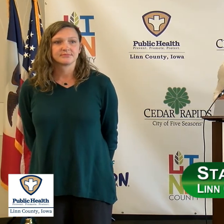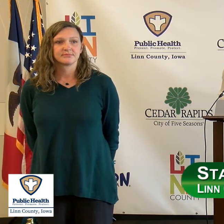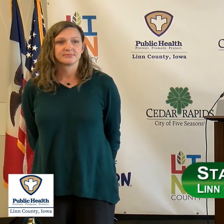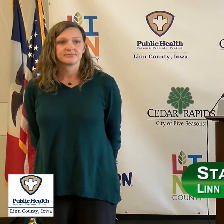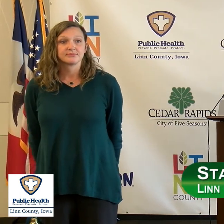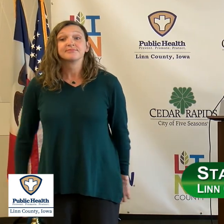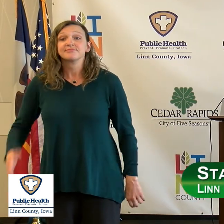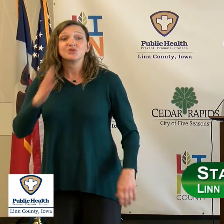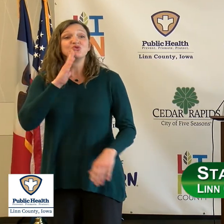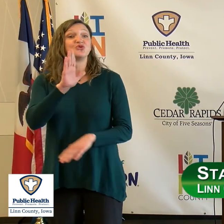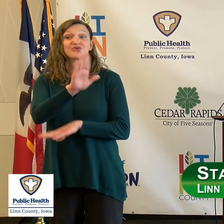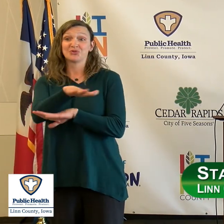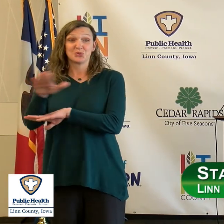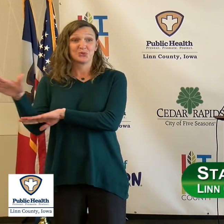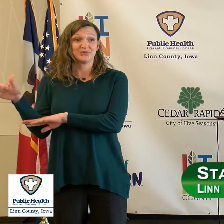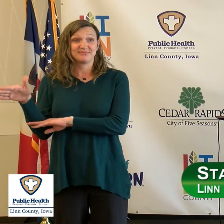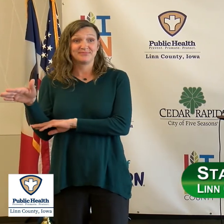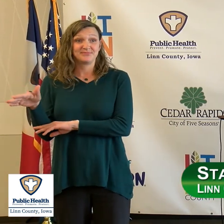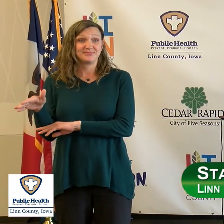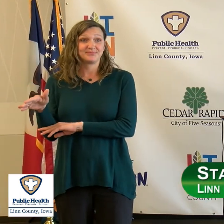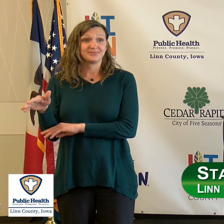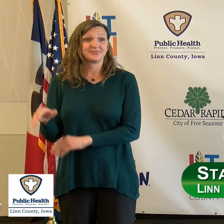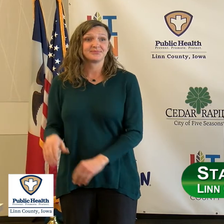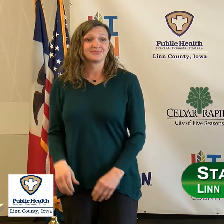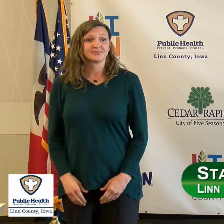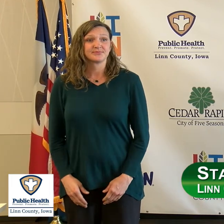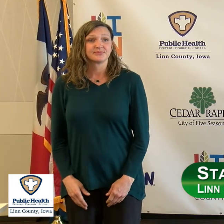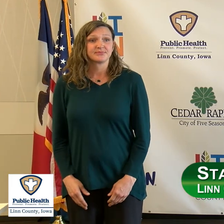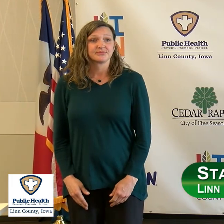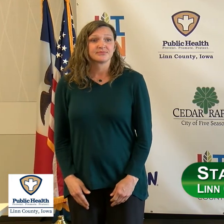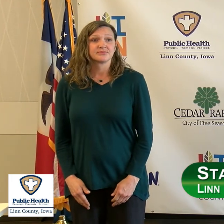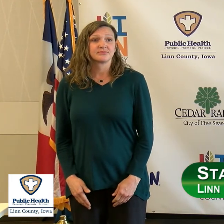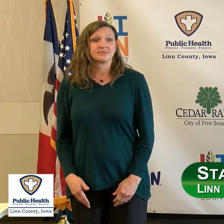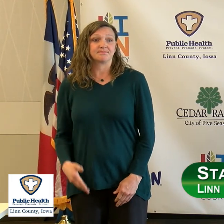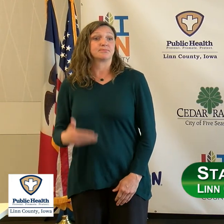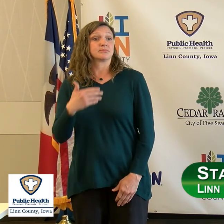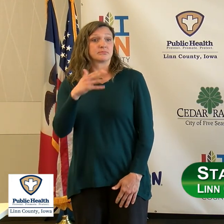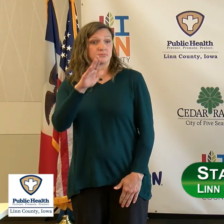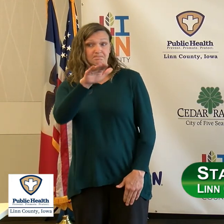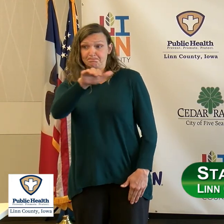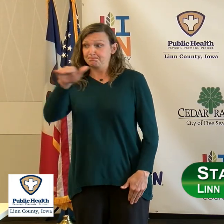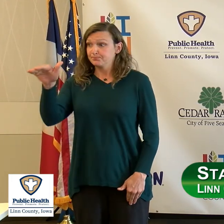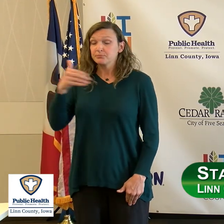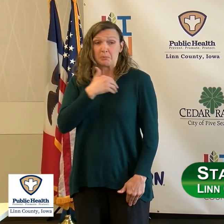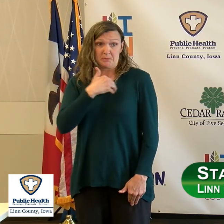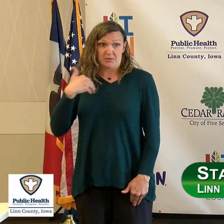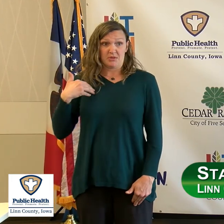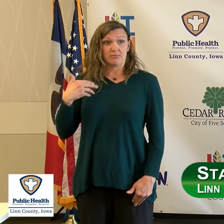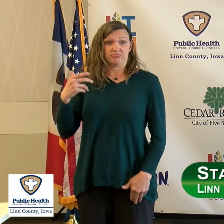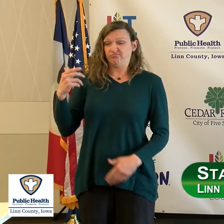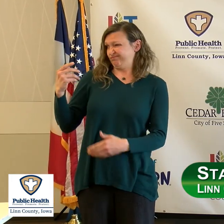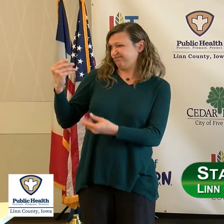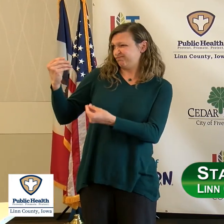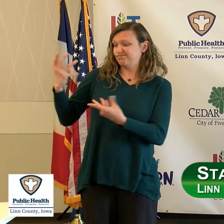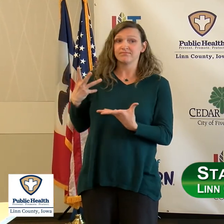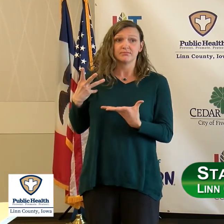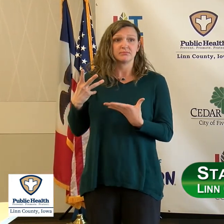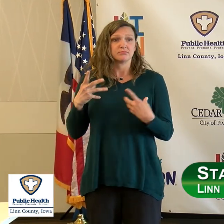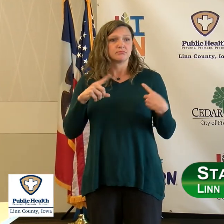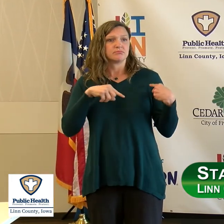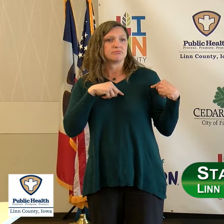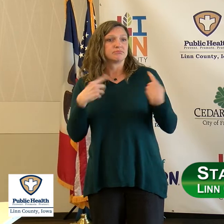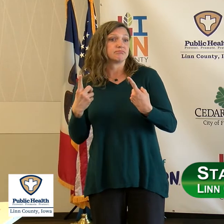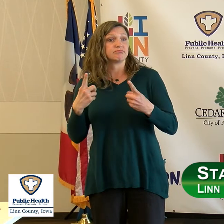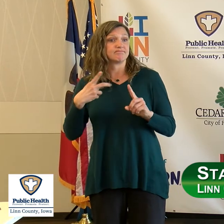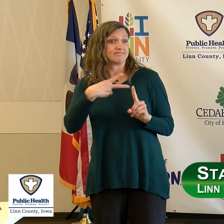Good afternoon. A member of my staff informed me that 2 months ago, the United States had